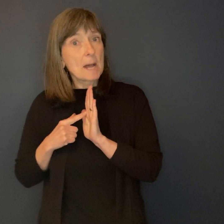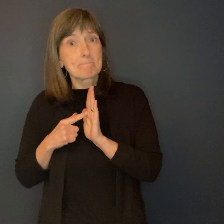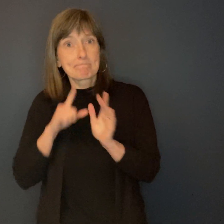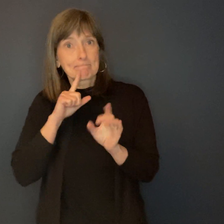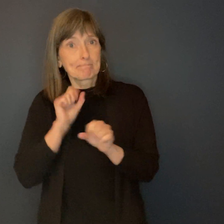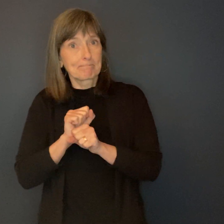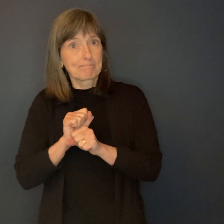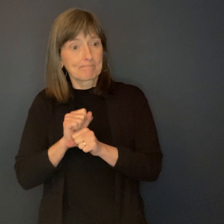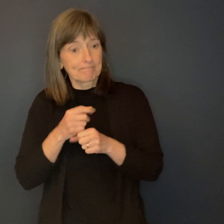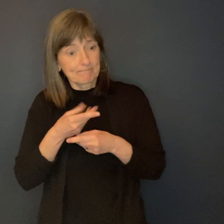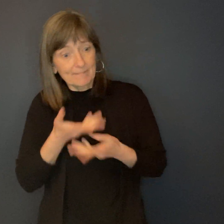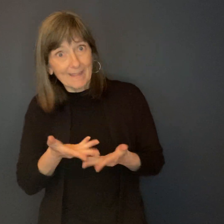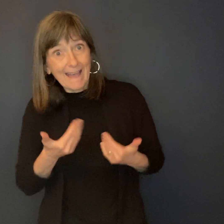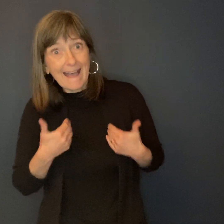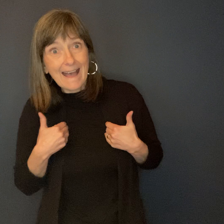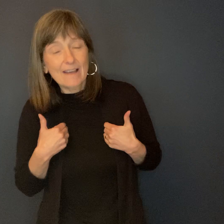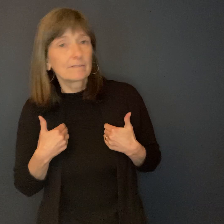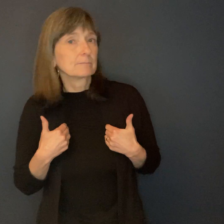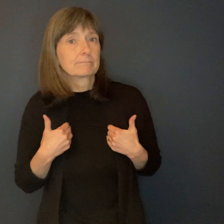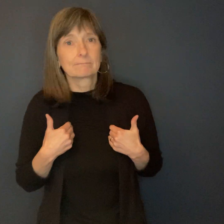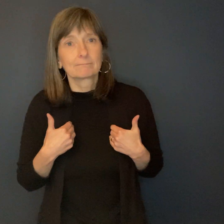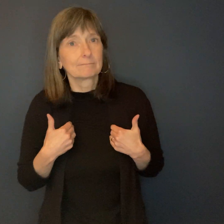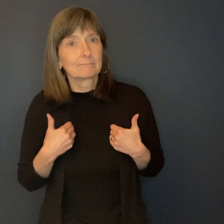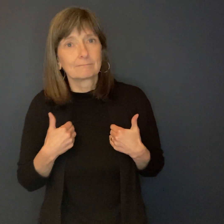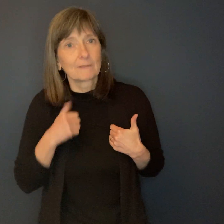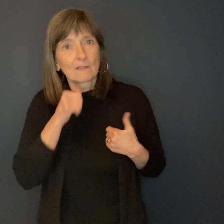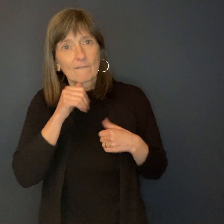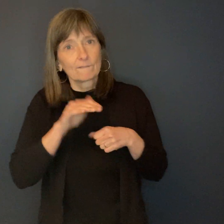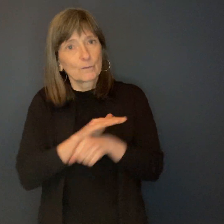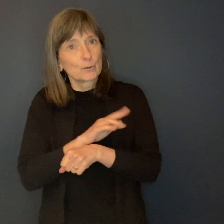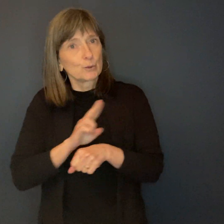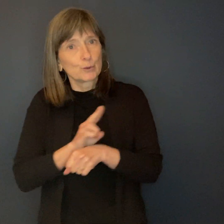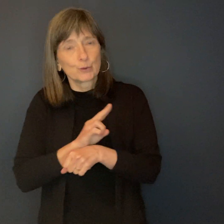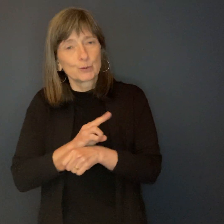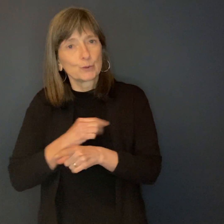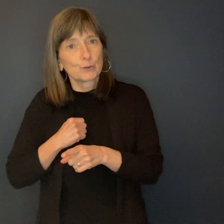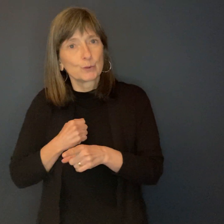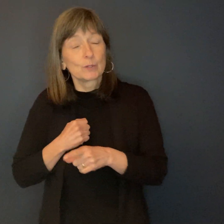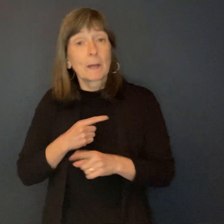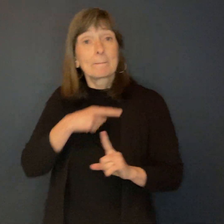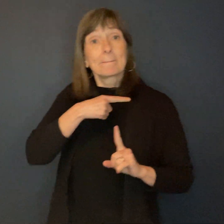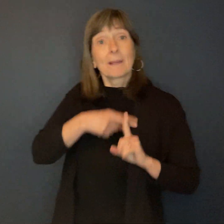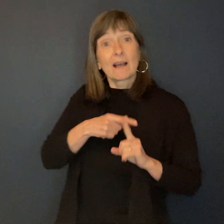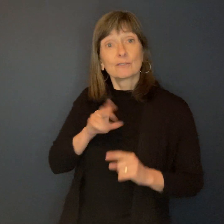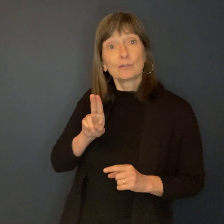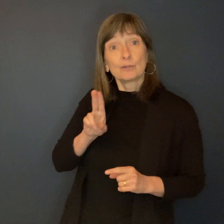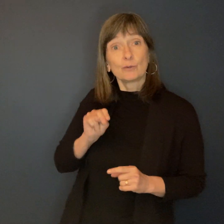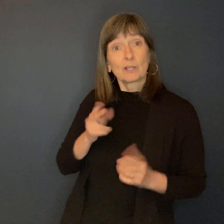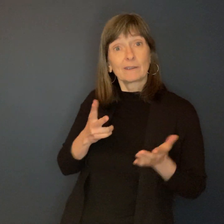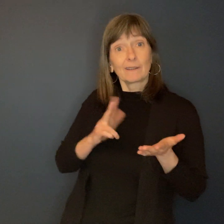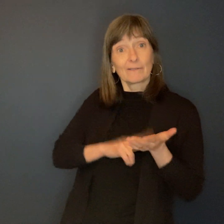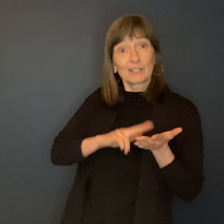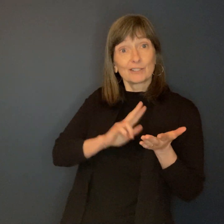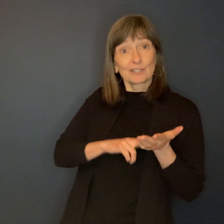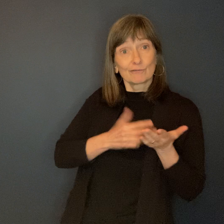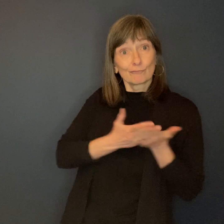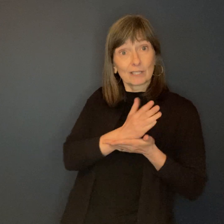that the UN Convention on the Rights of Persons with Disabilities is very useful in providing